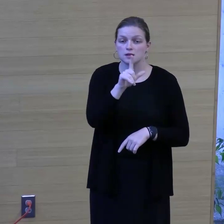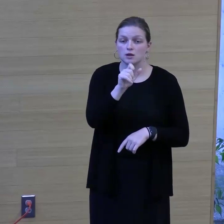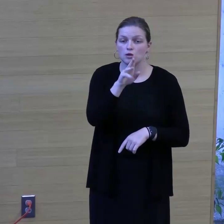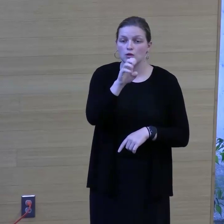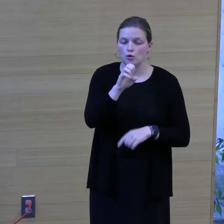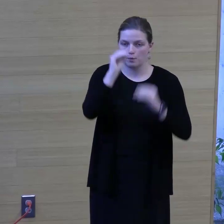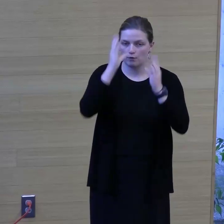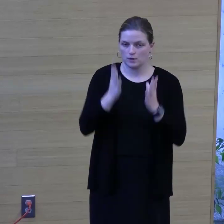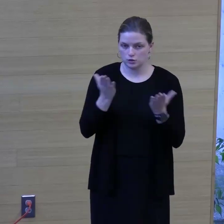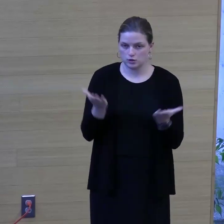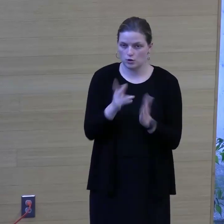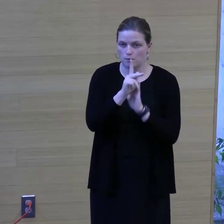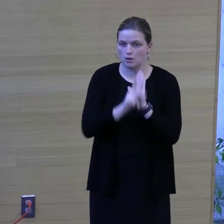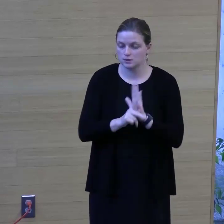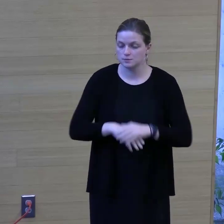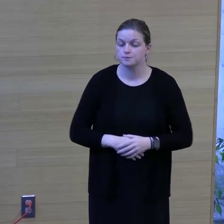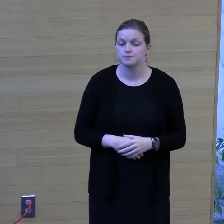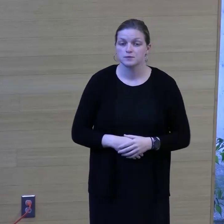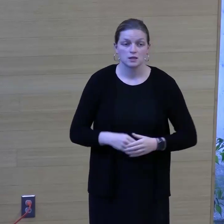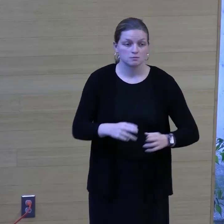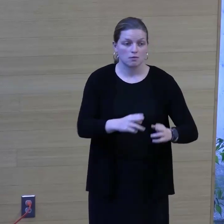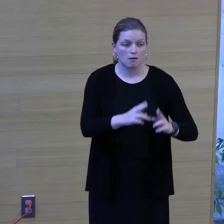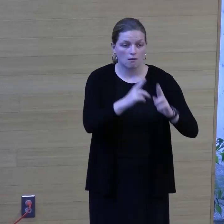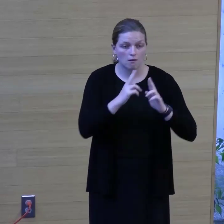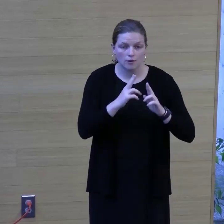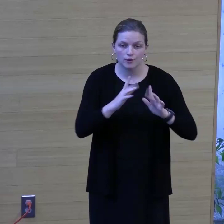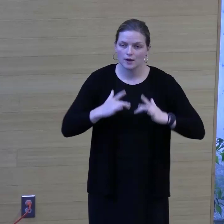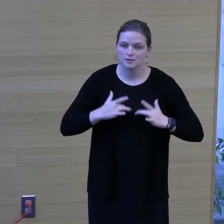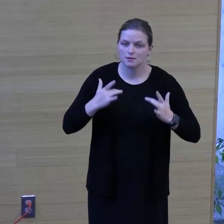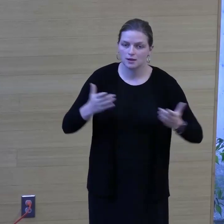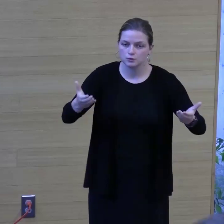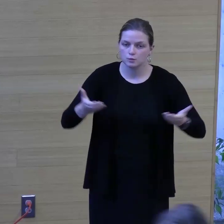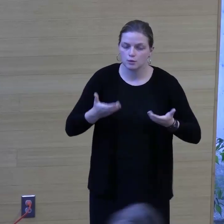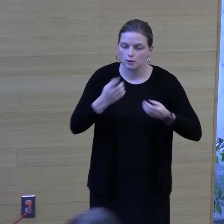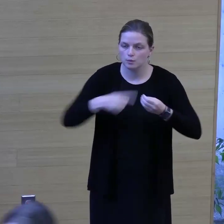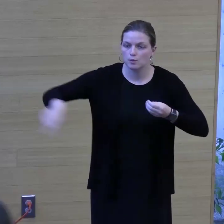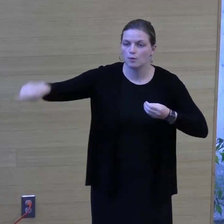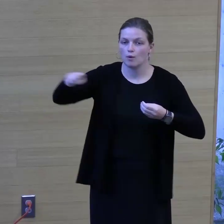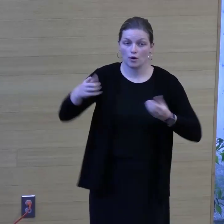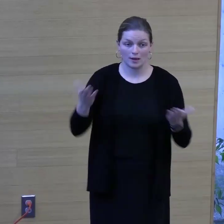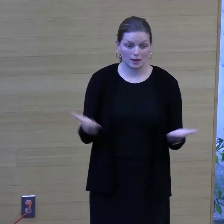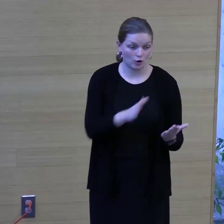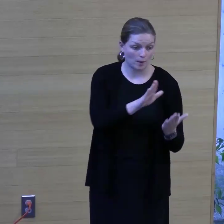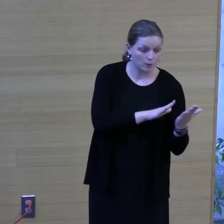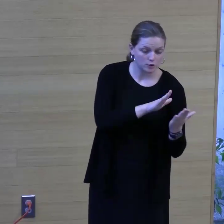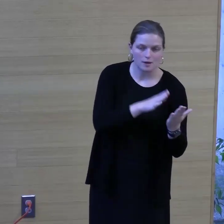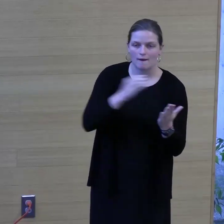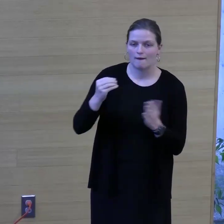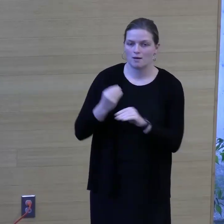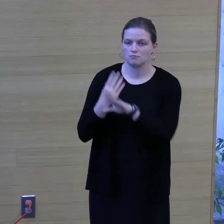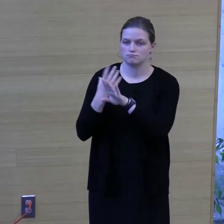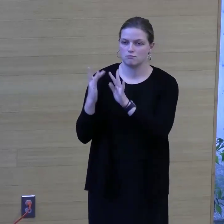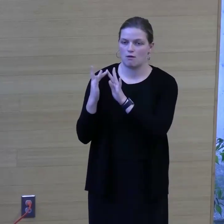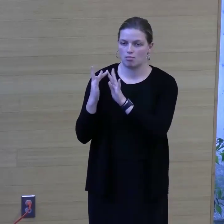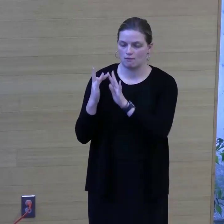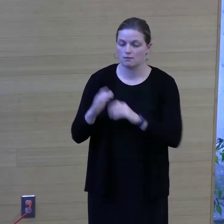Policy. And it is my honor and delight to welcome all of you here who are in person, as well as those who are